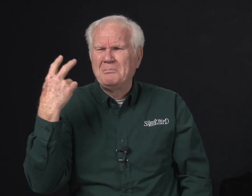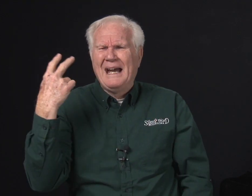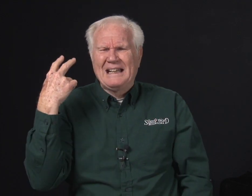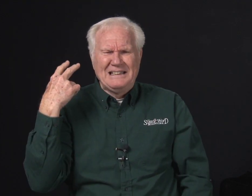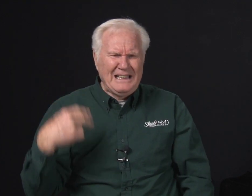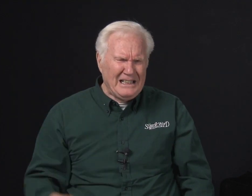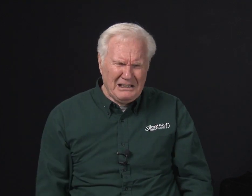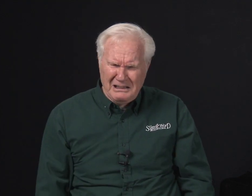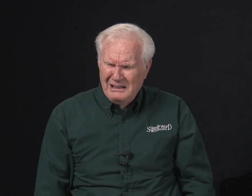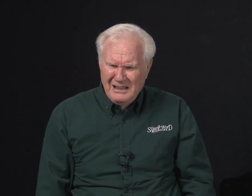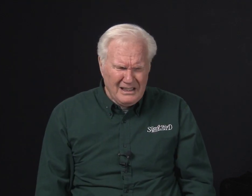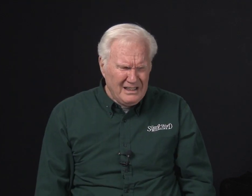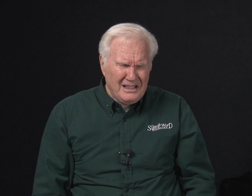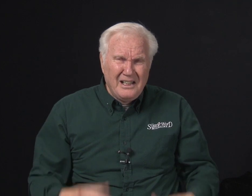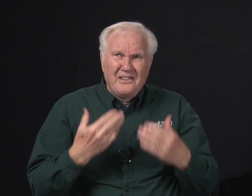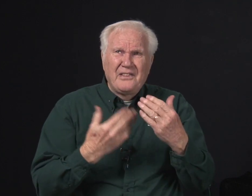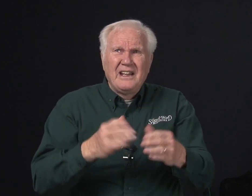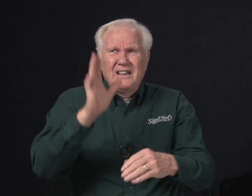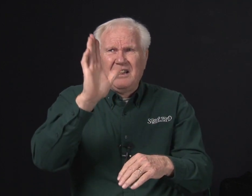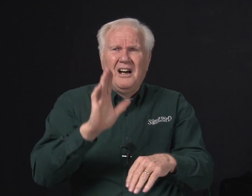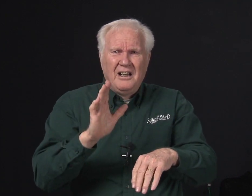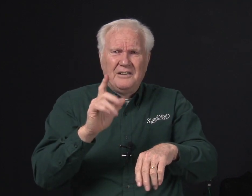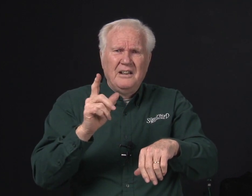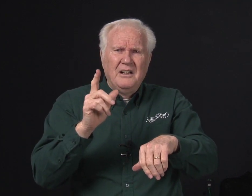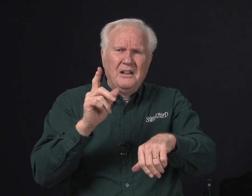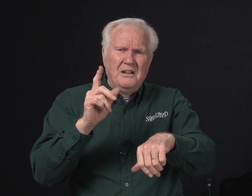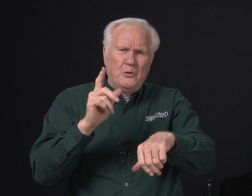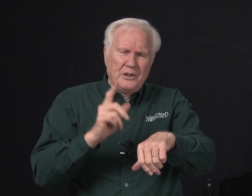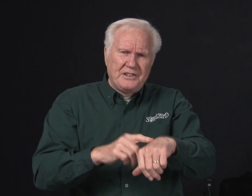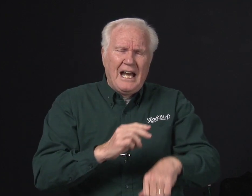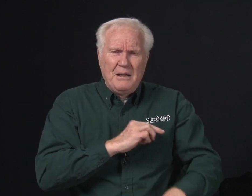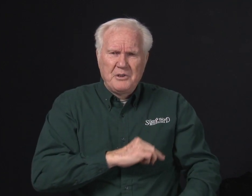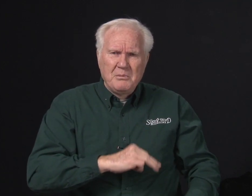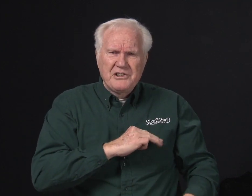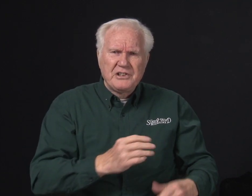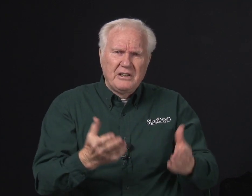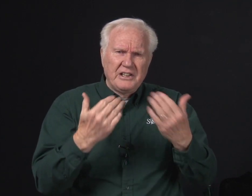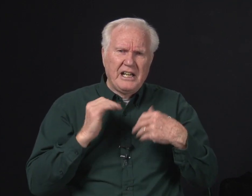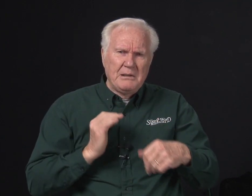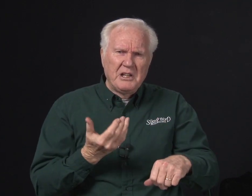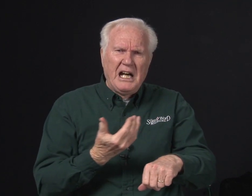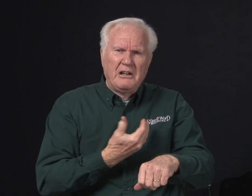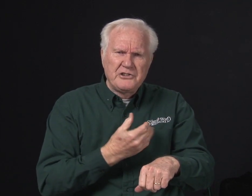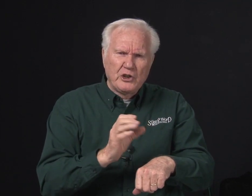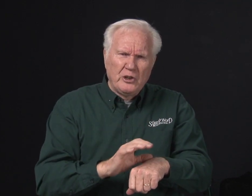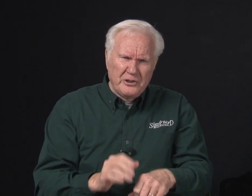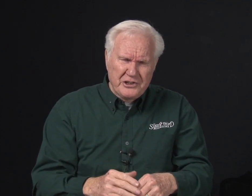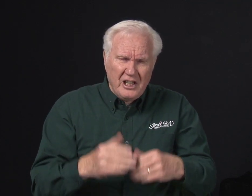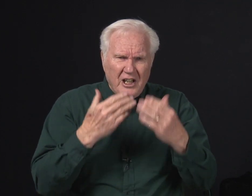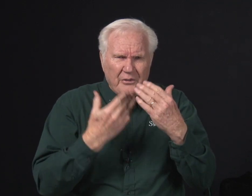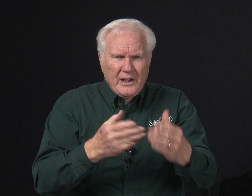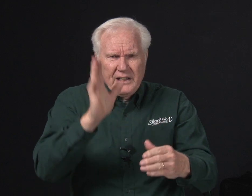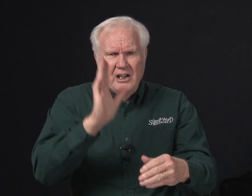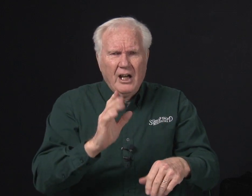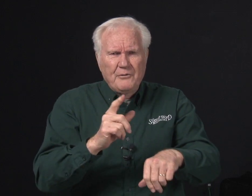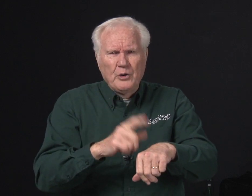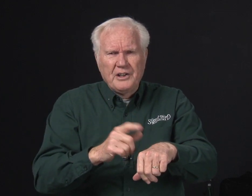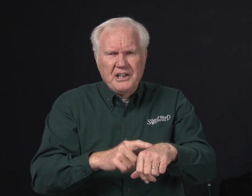back now. Thank God for the time the missionary came to our church. Thank God for the